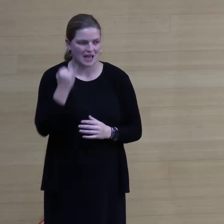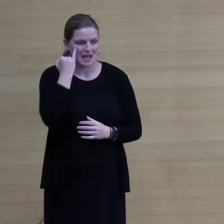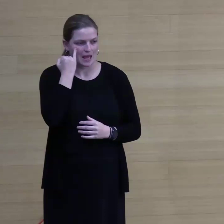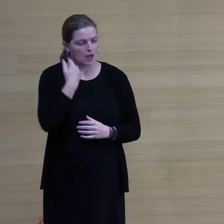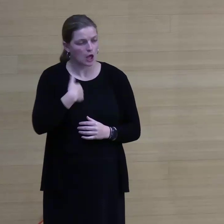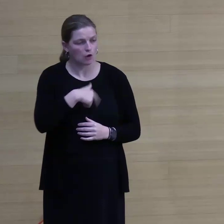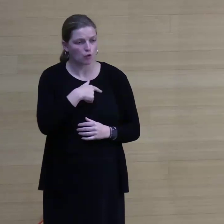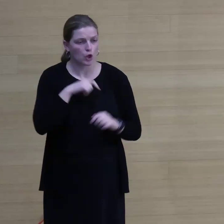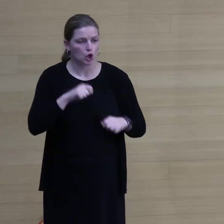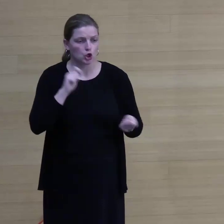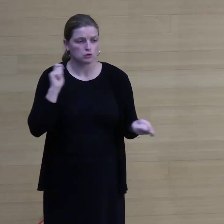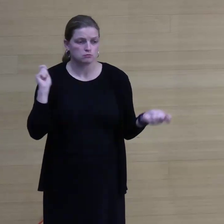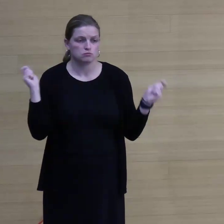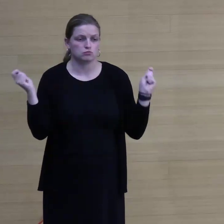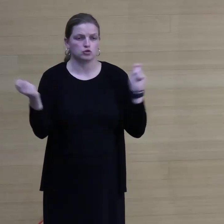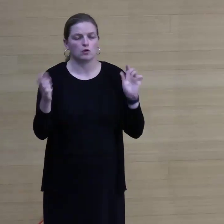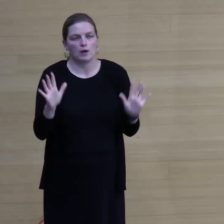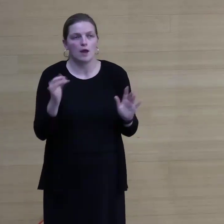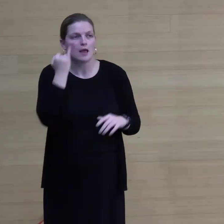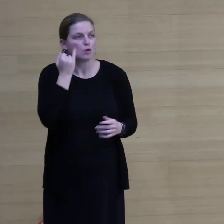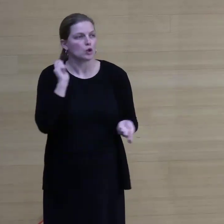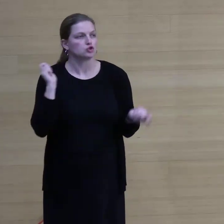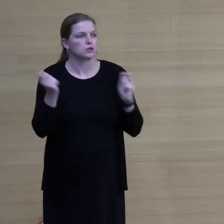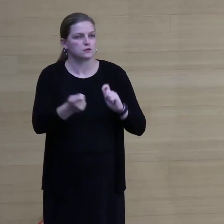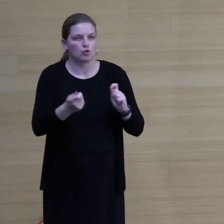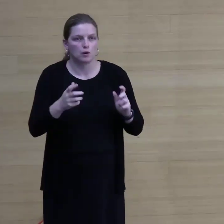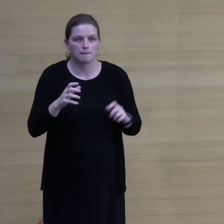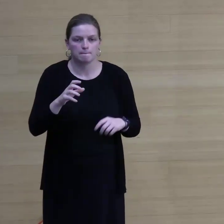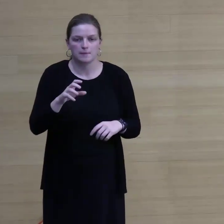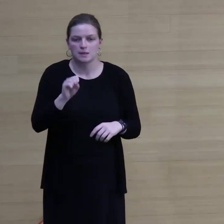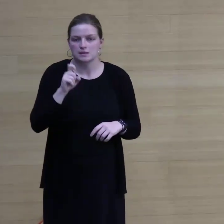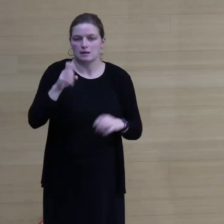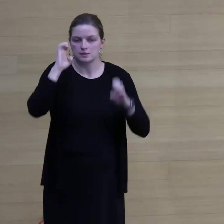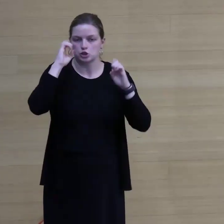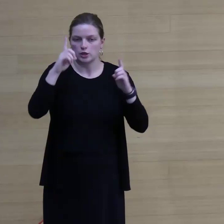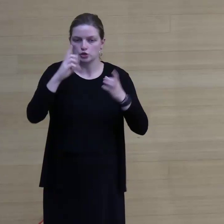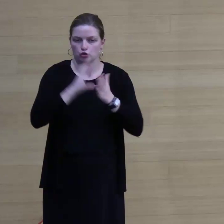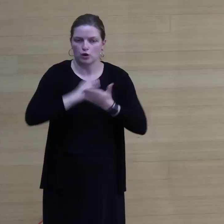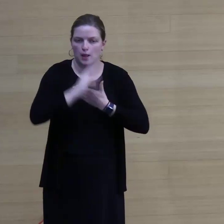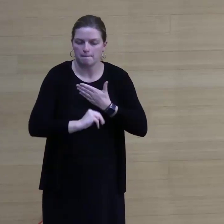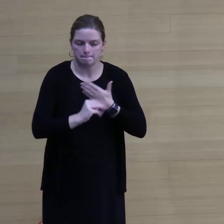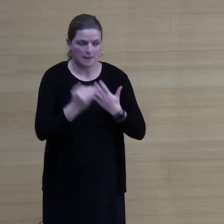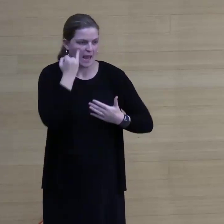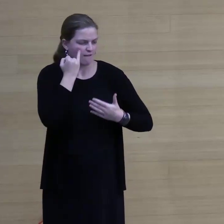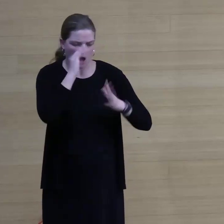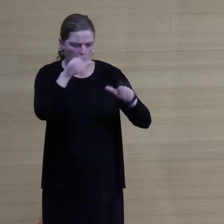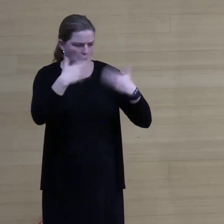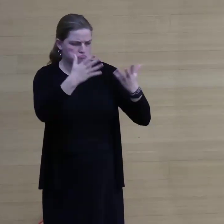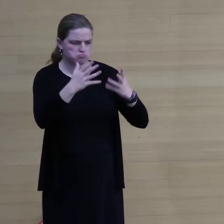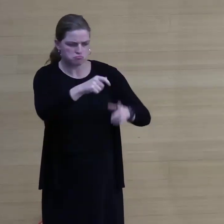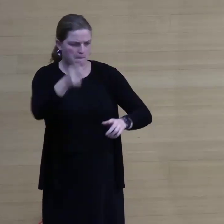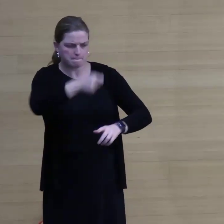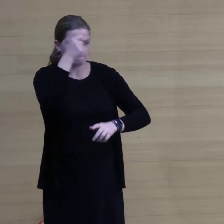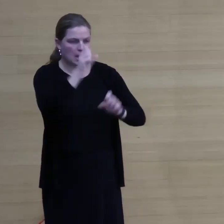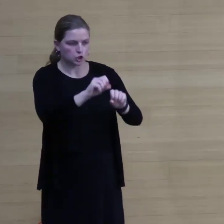to transform the sex education curriculum? If I gave you like a bippity boppity